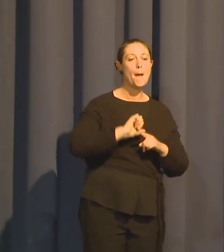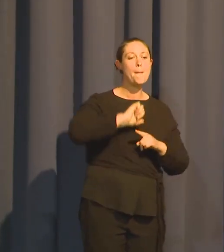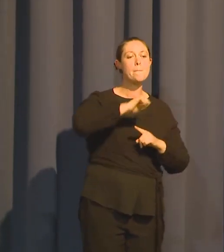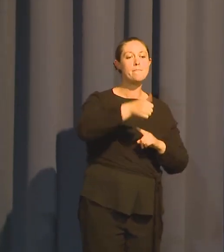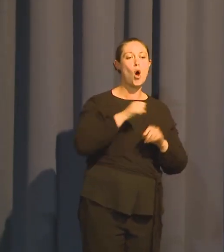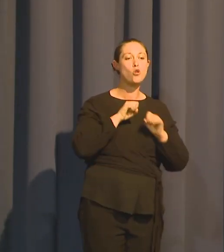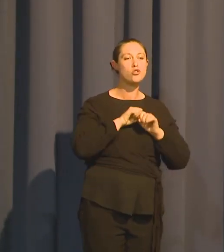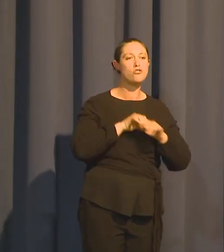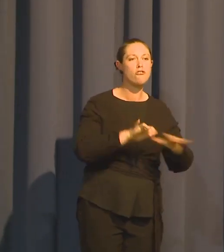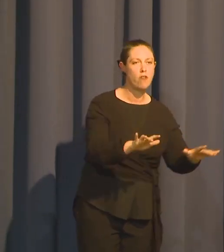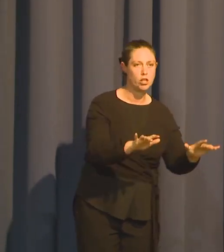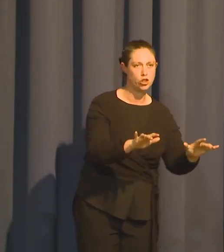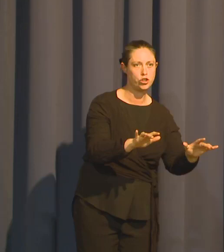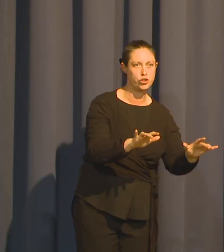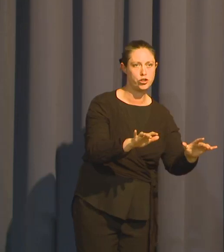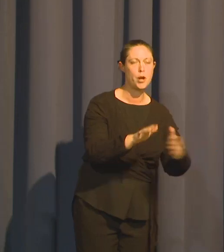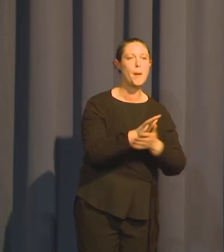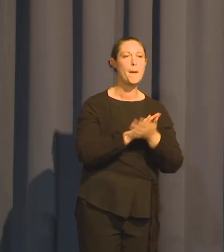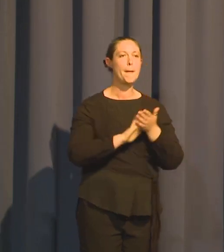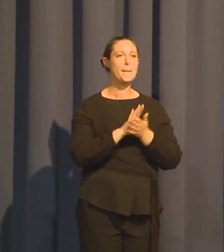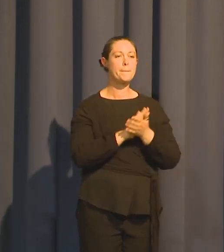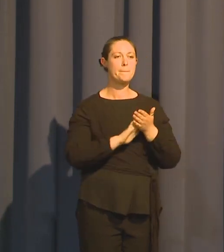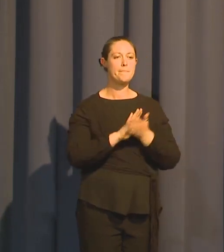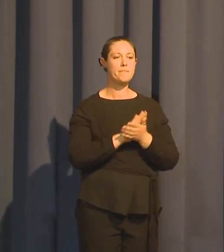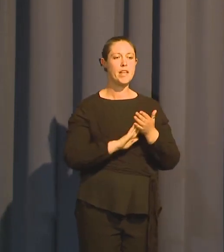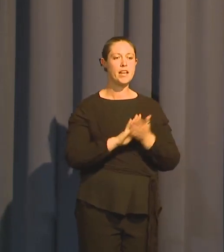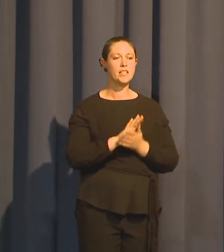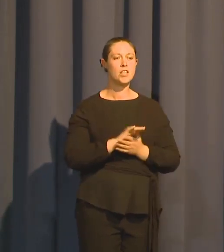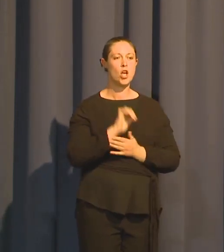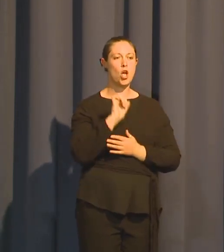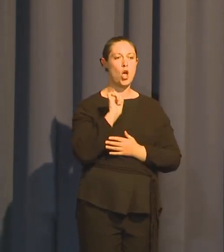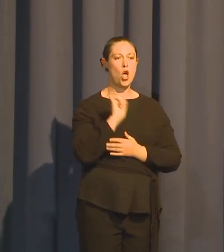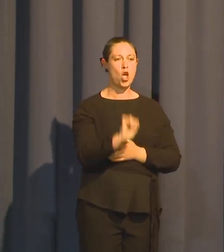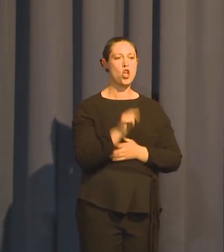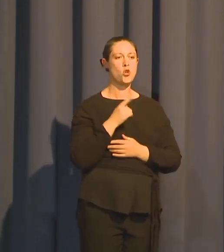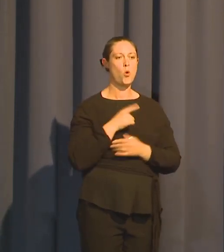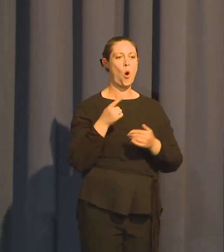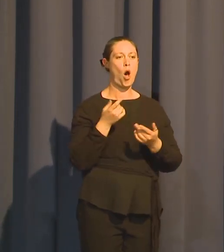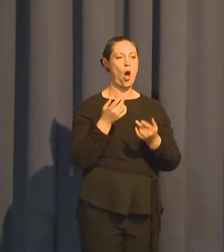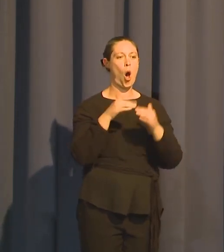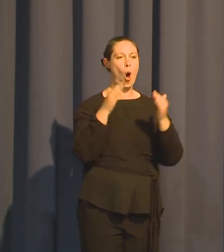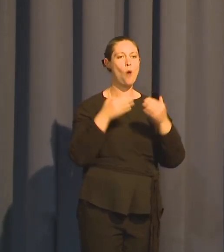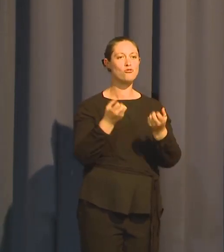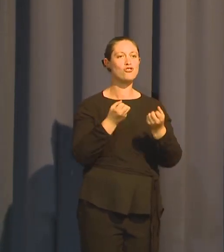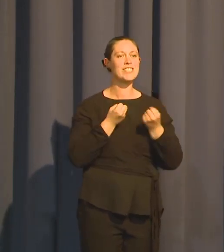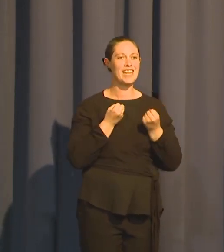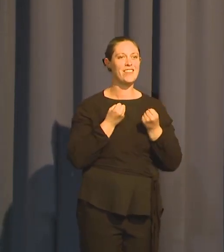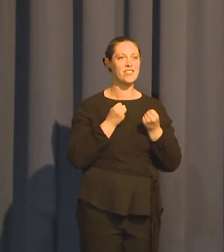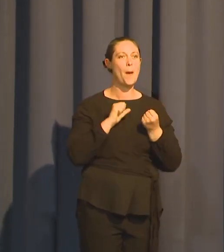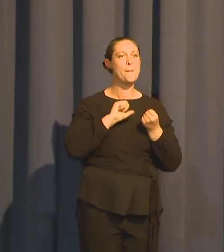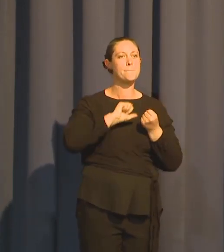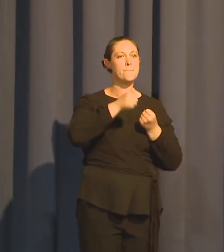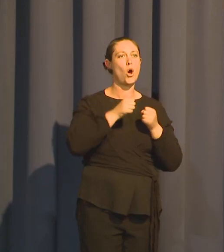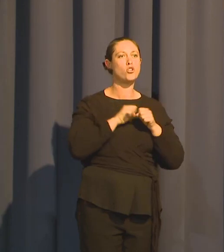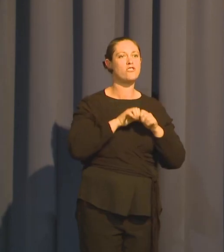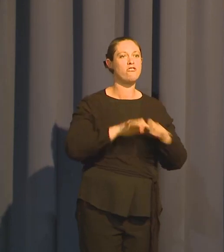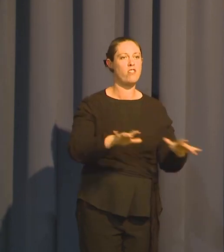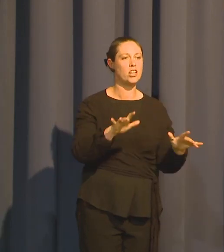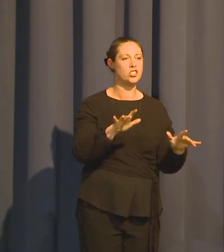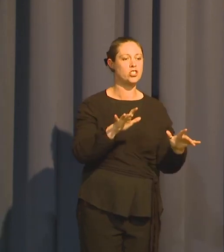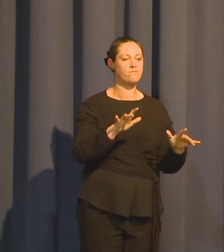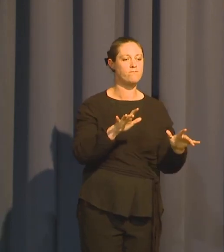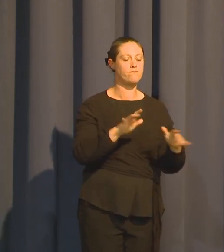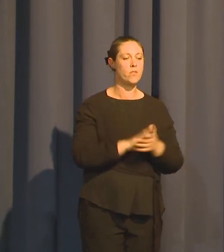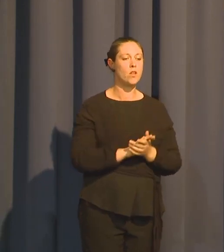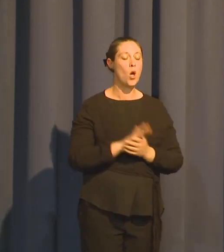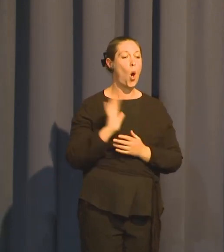results are representative of the water that is delivered to your boundary, typically. All of the graph results that I provided before are